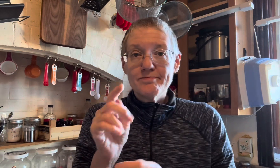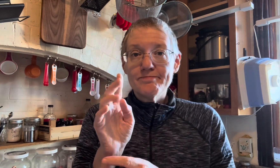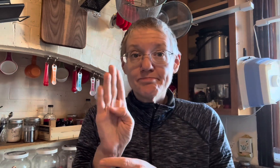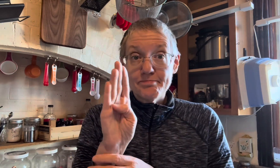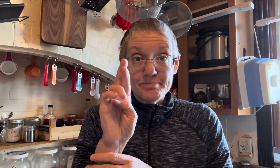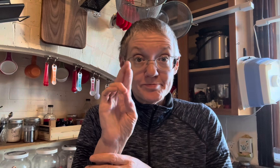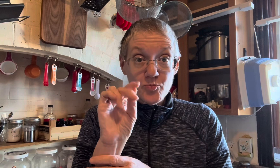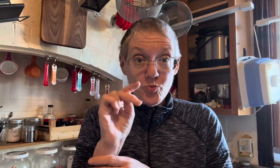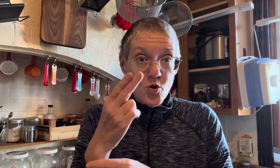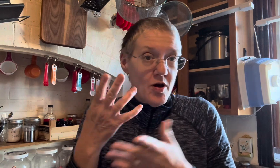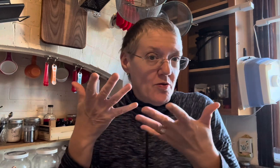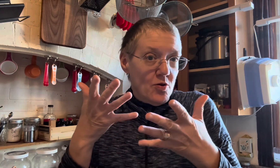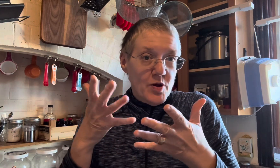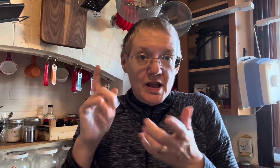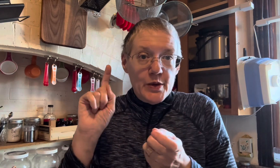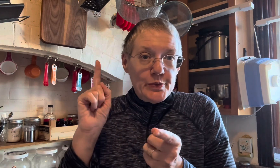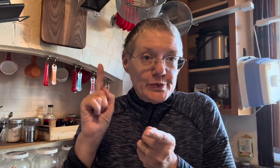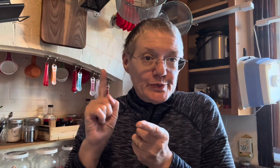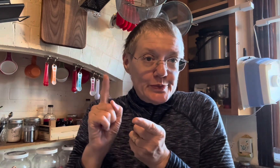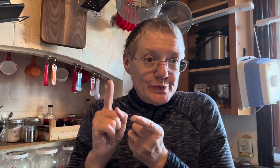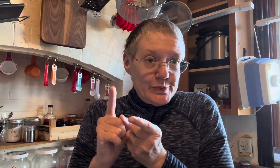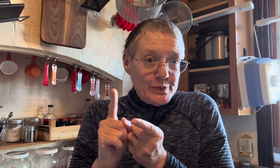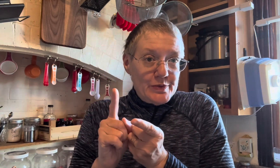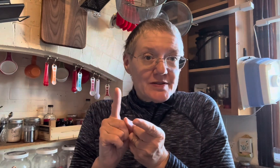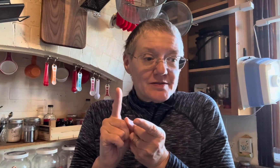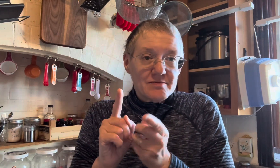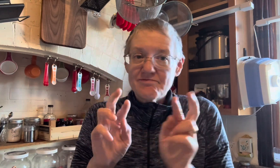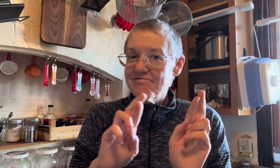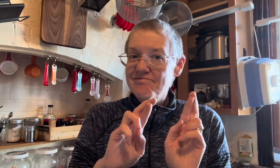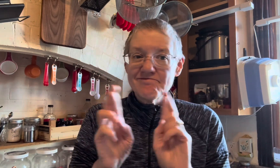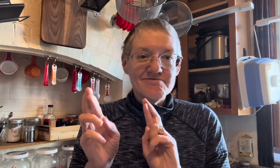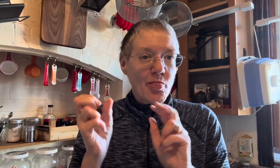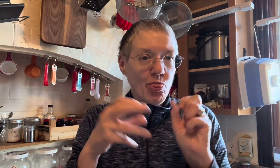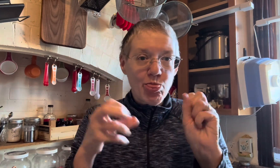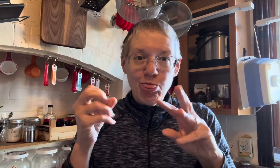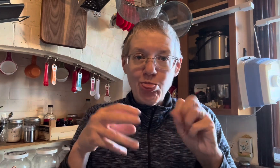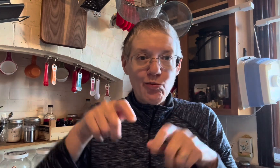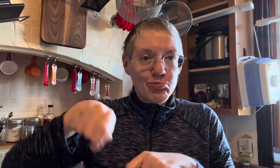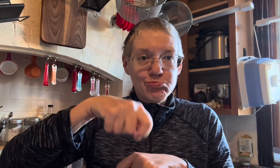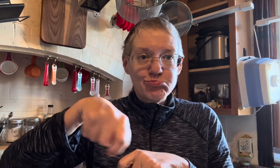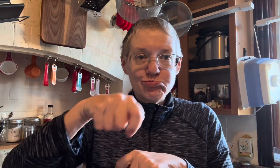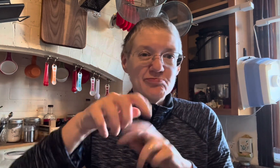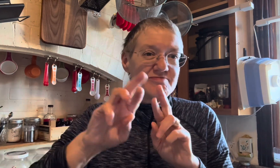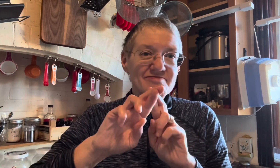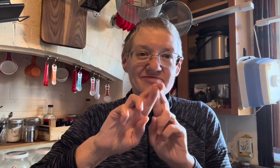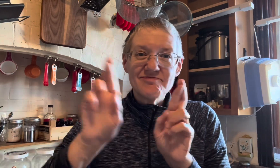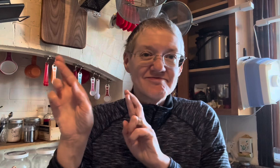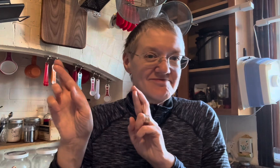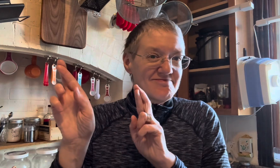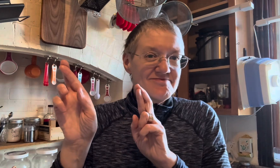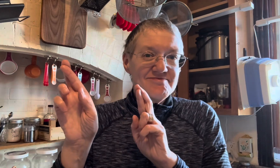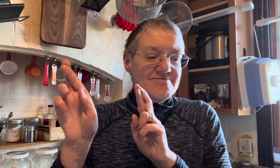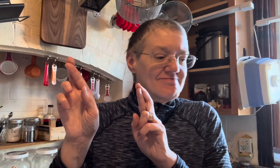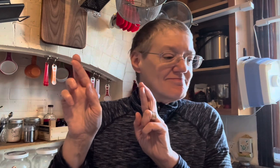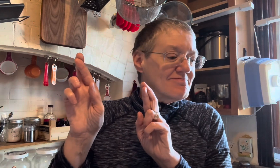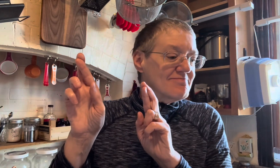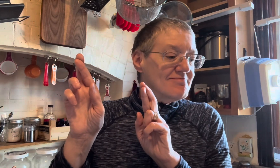cubes, ready to go. The bone broth was already reduced. Everything was ready to throw together and whip up really